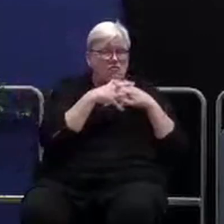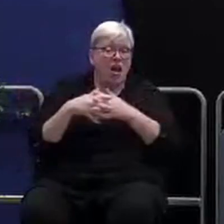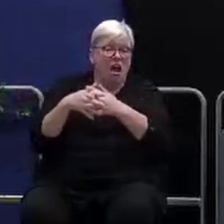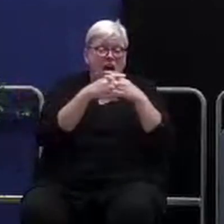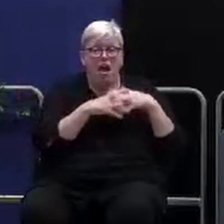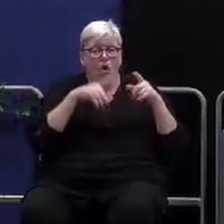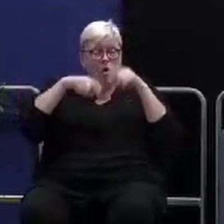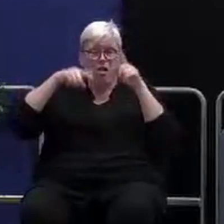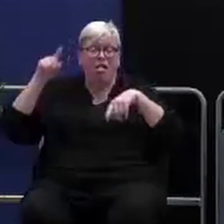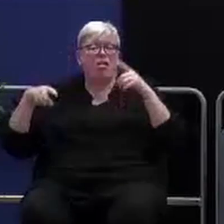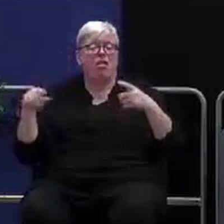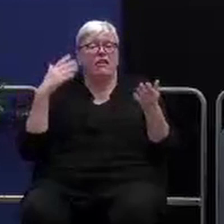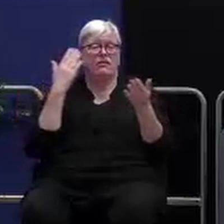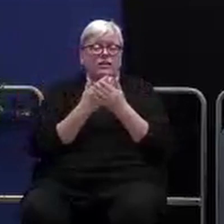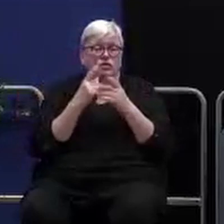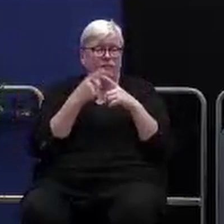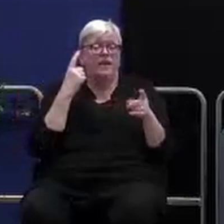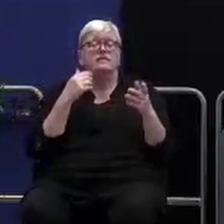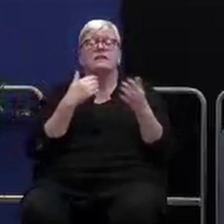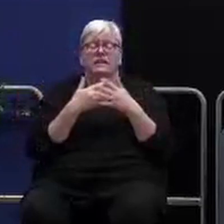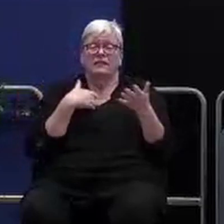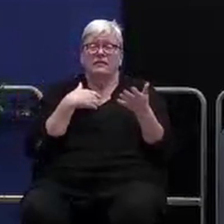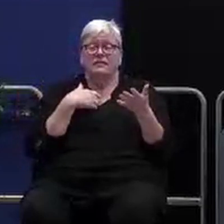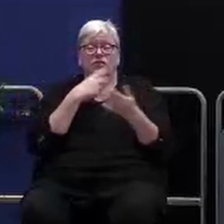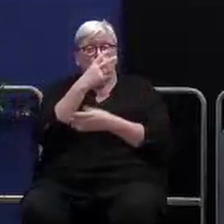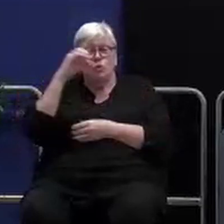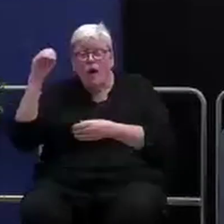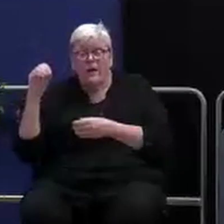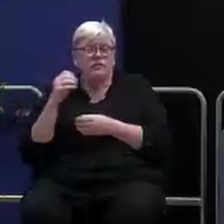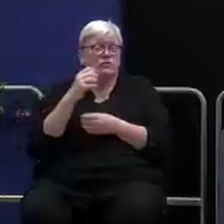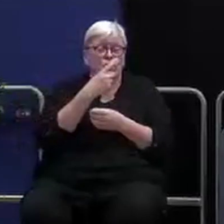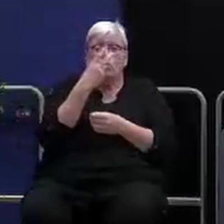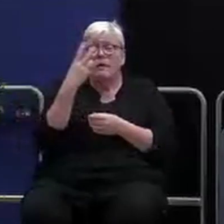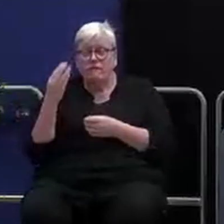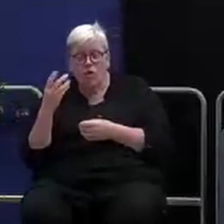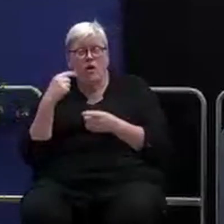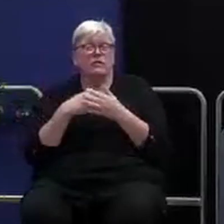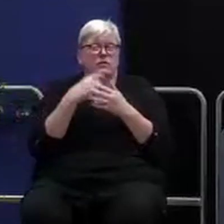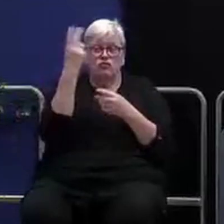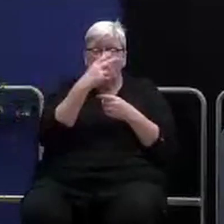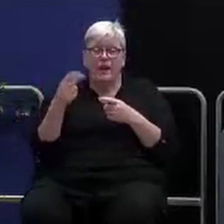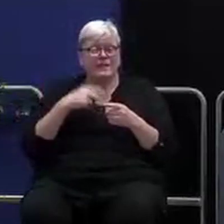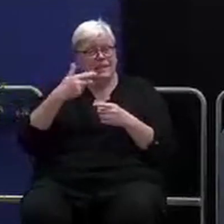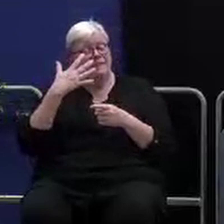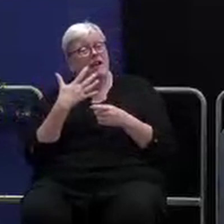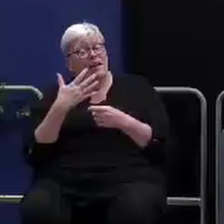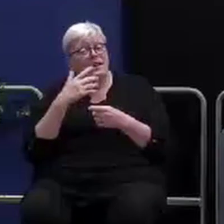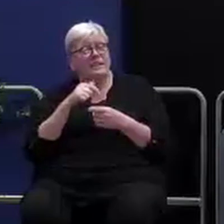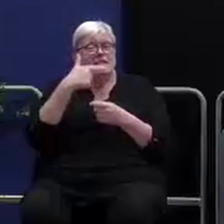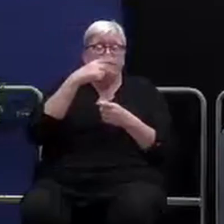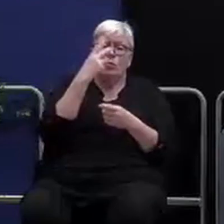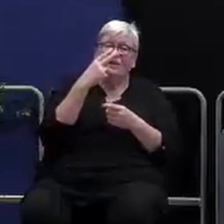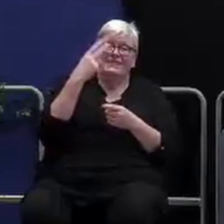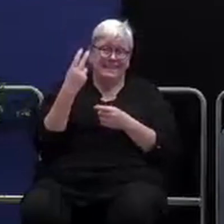Jose, Evanston, Cedar Rapids, and Baltimore, and consisted of 214 drawings of Babar, 87 by Jean and 127 by